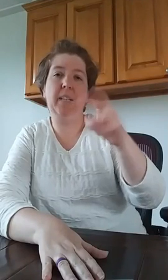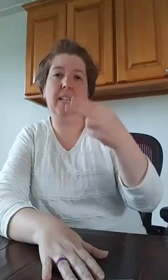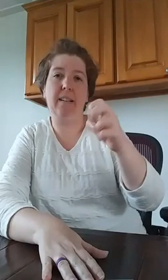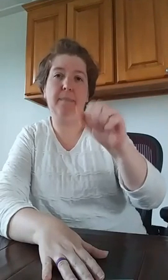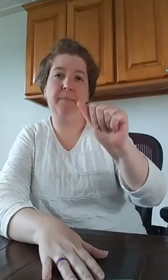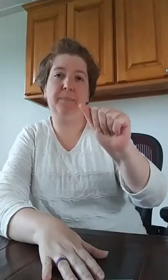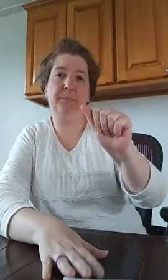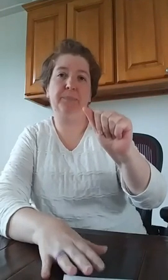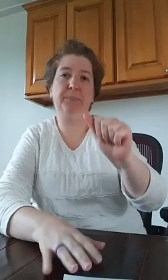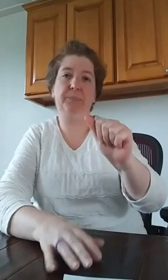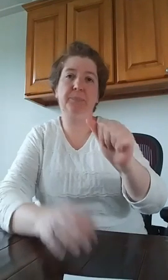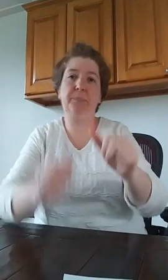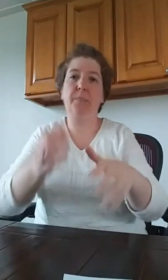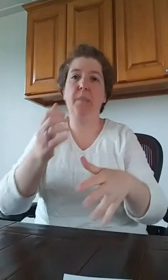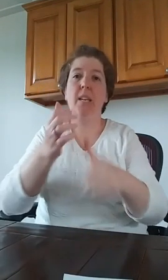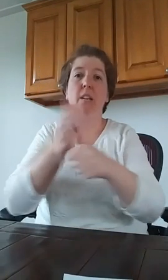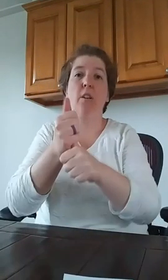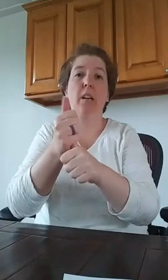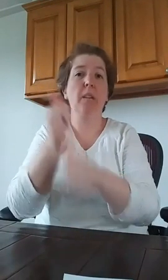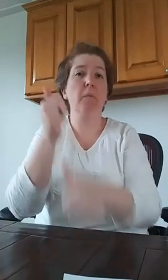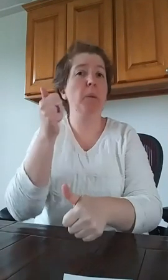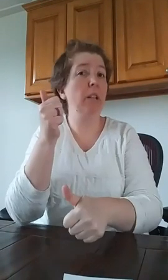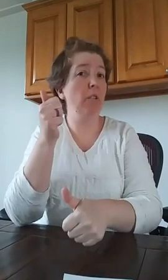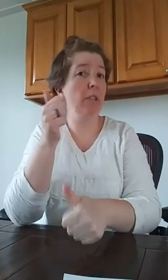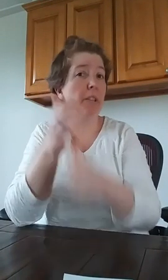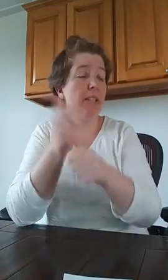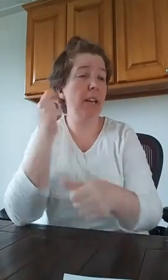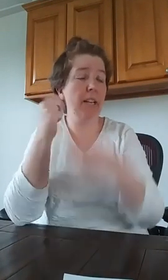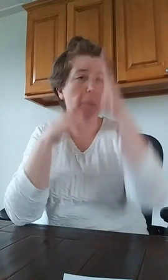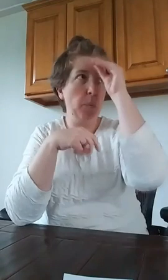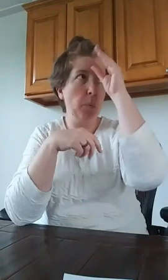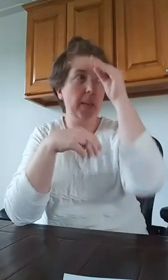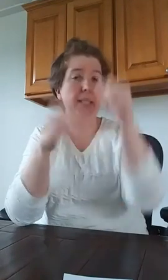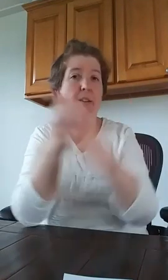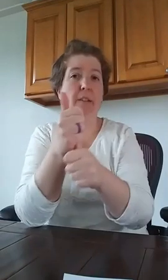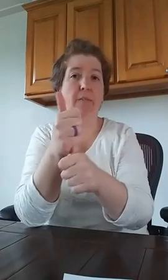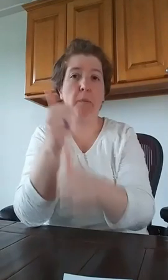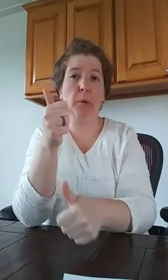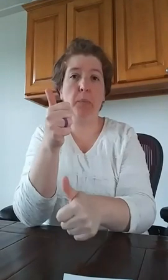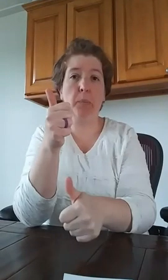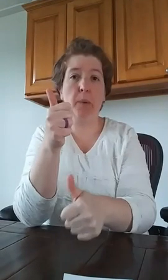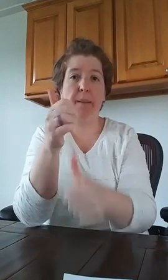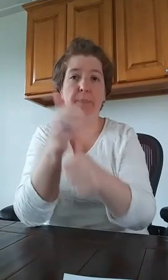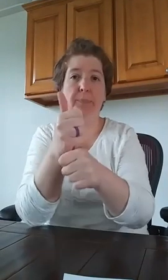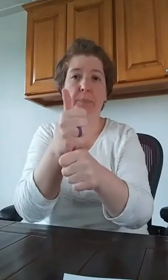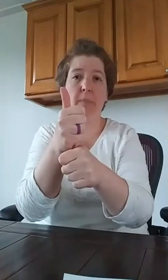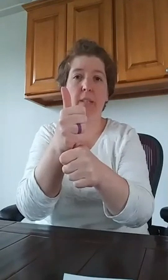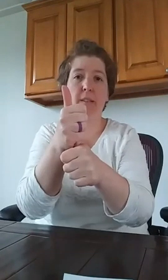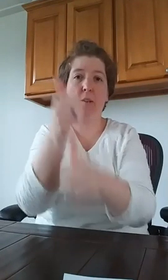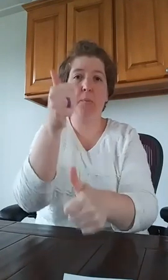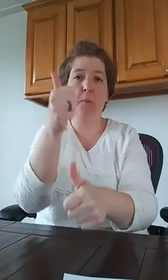we learned of the sun and the boys for poop right poop